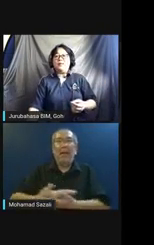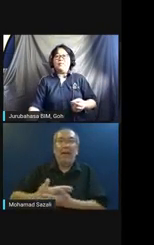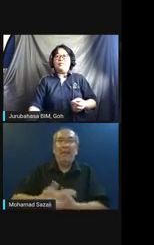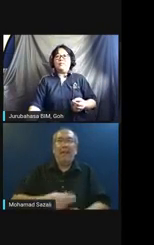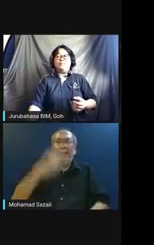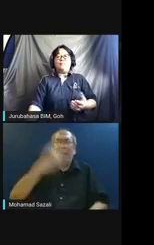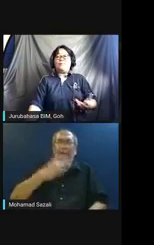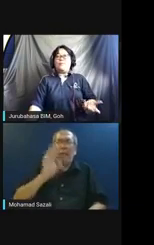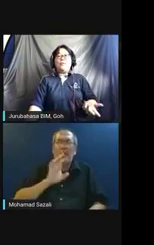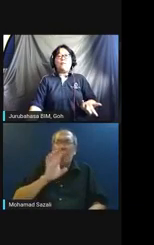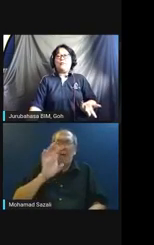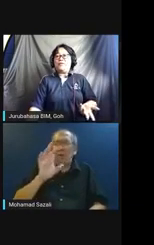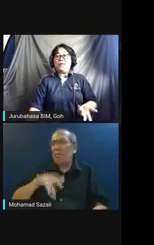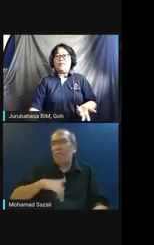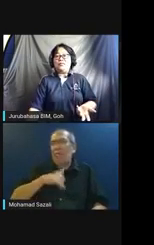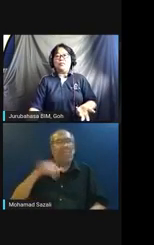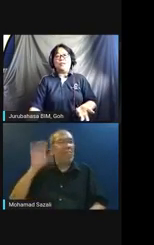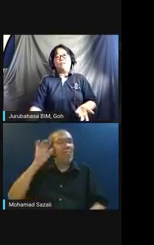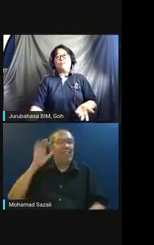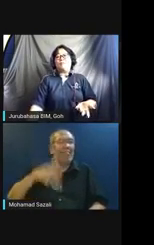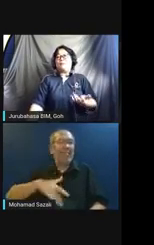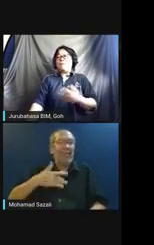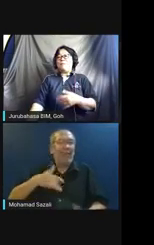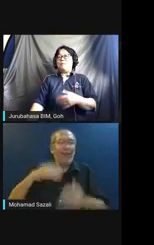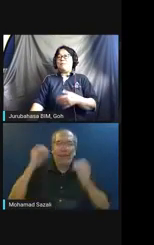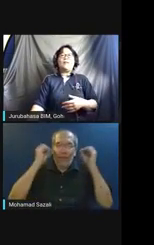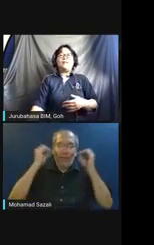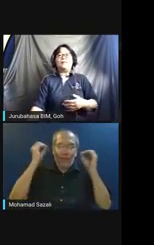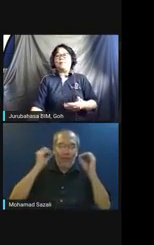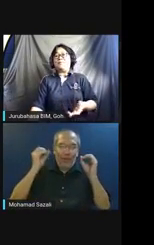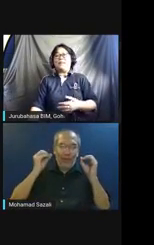it. We won't able to feel it. So if there's a